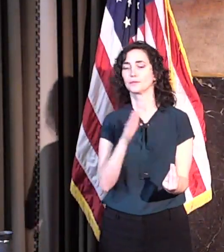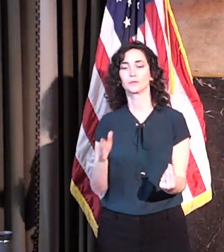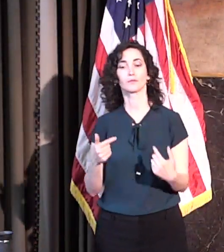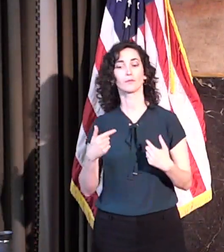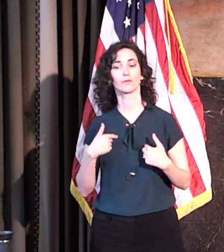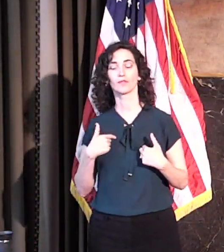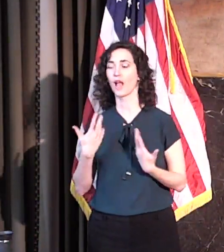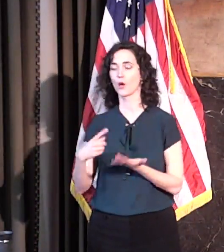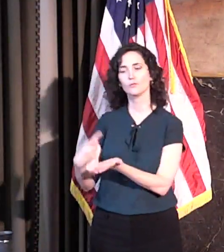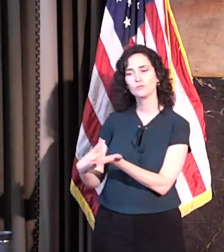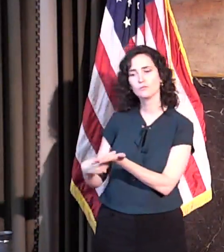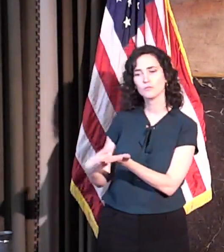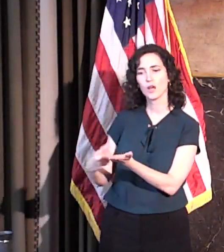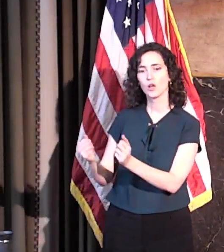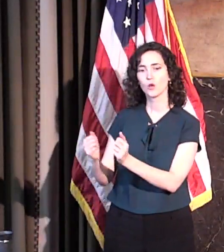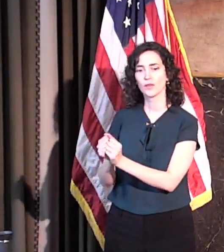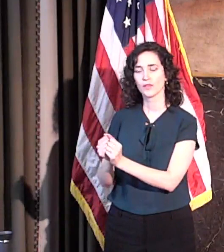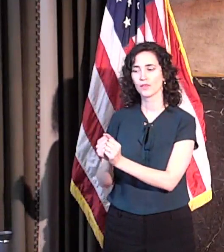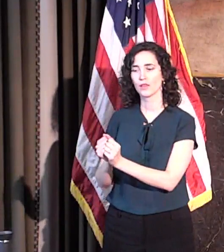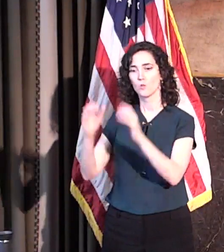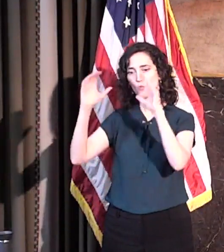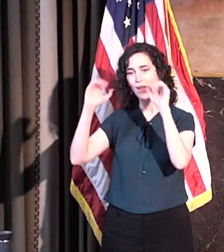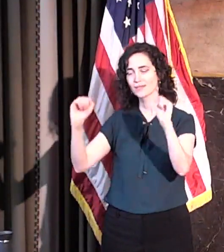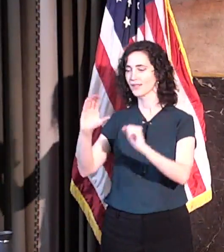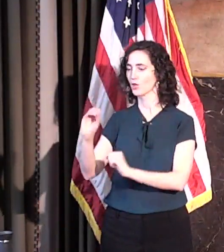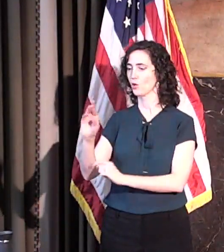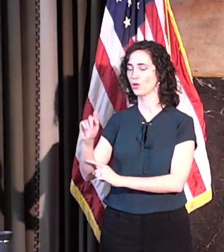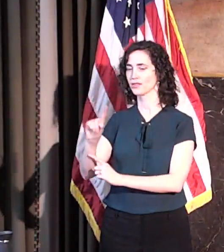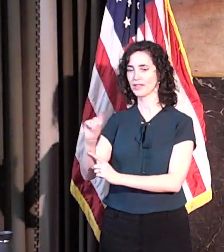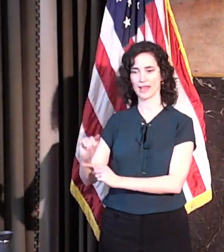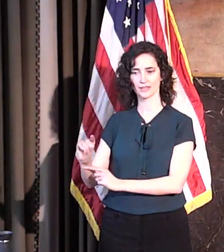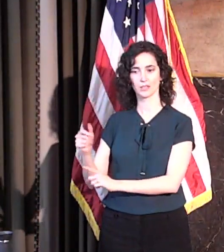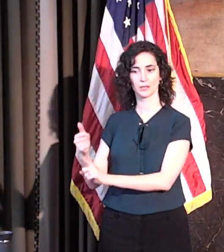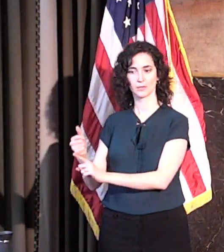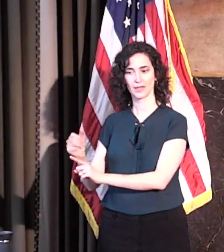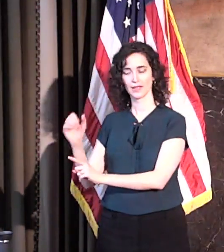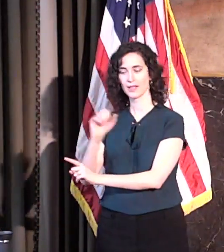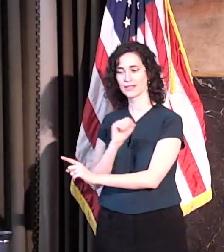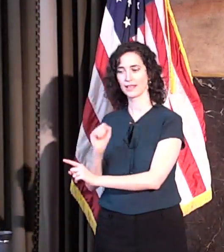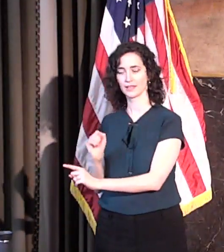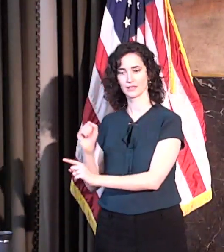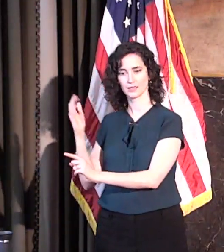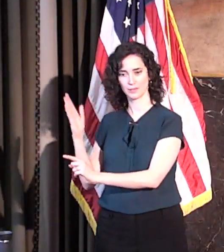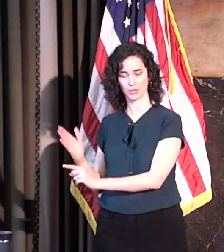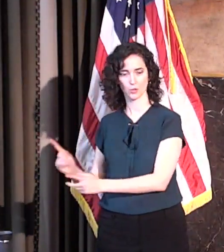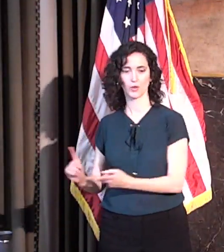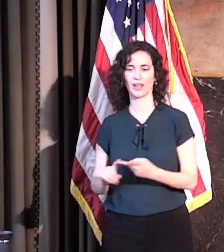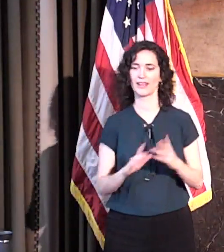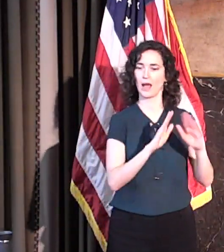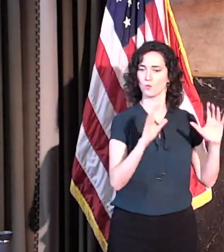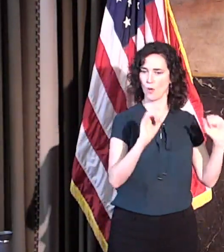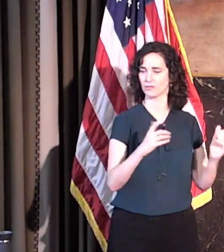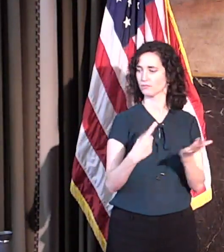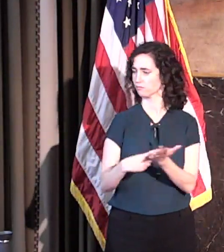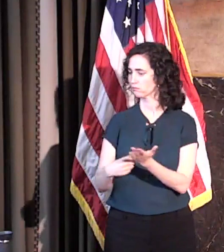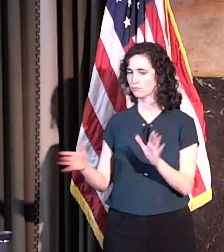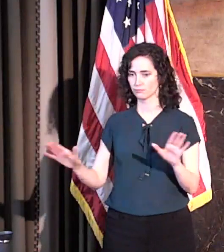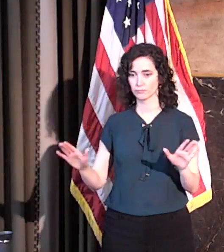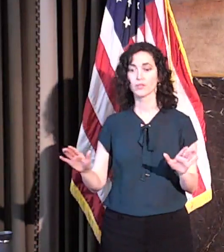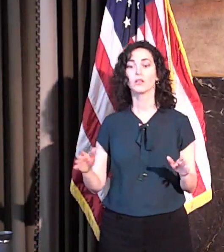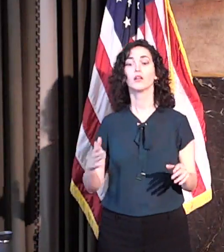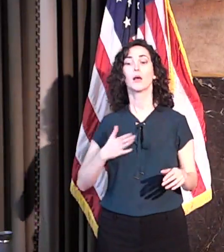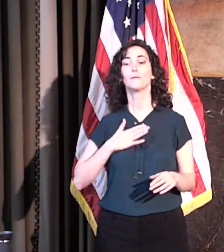I've consulted with President Cortez of the Senate and Speaker Sexsnyder of the House, and I'm going to give my speech Monday evening, right